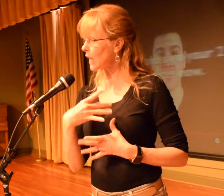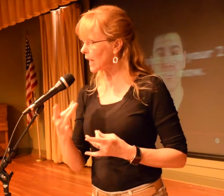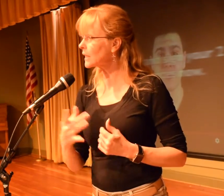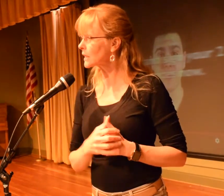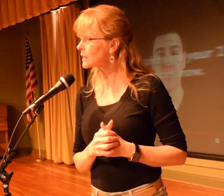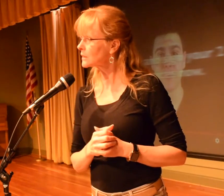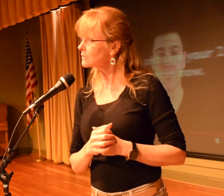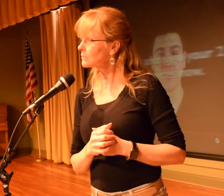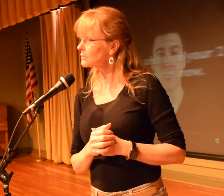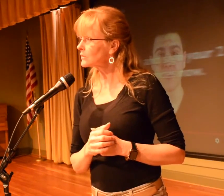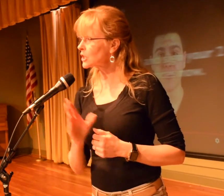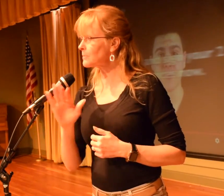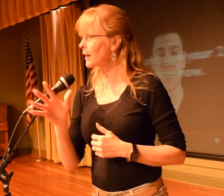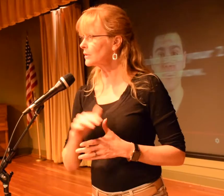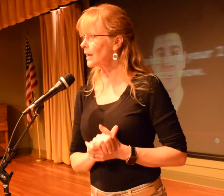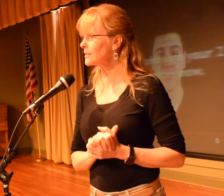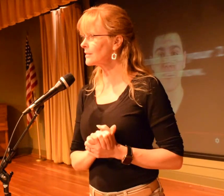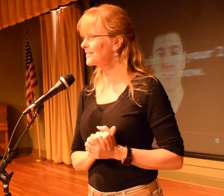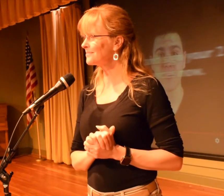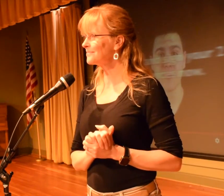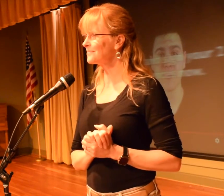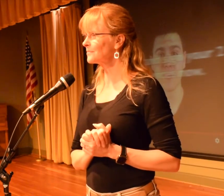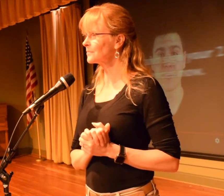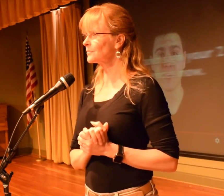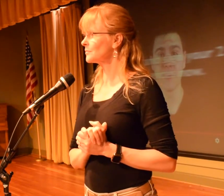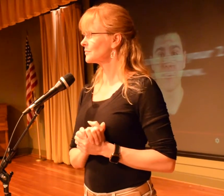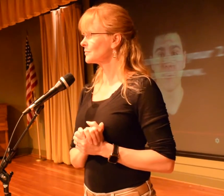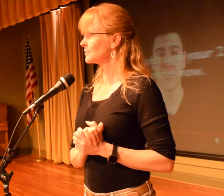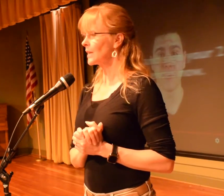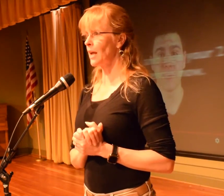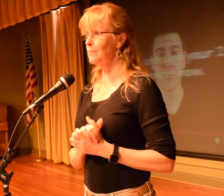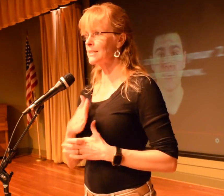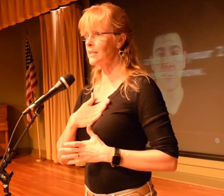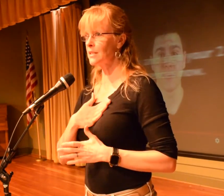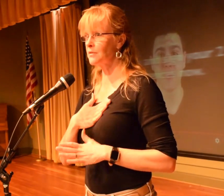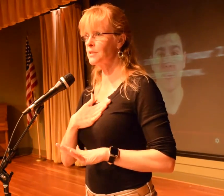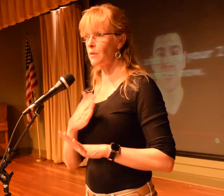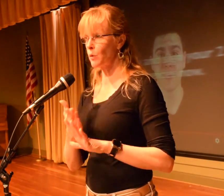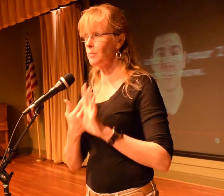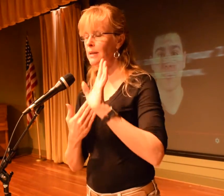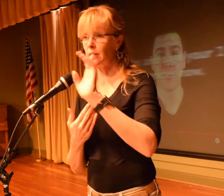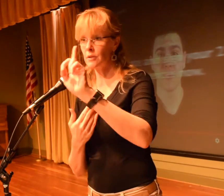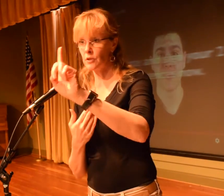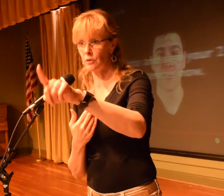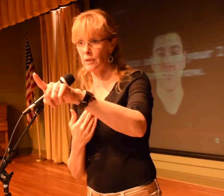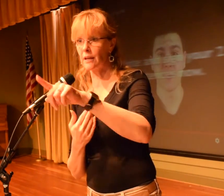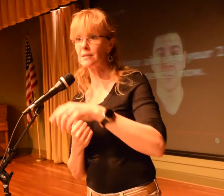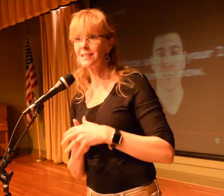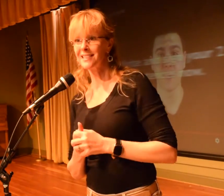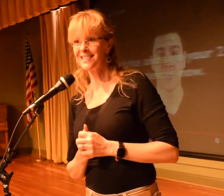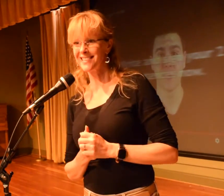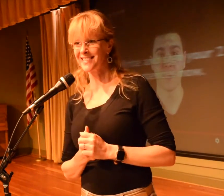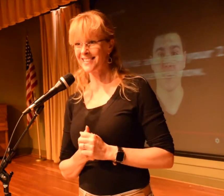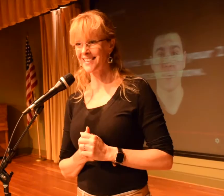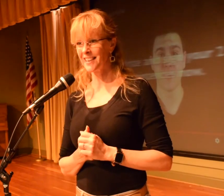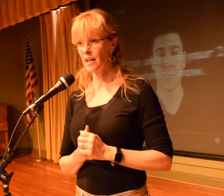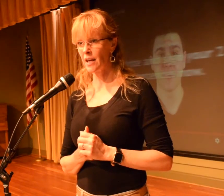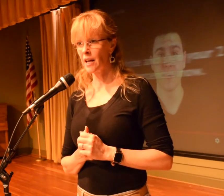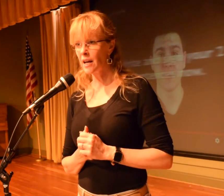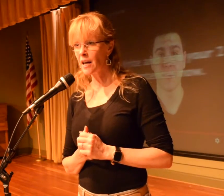like? Just spell it. Yes. And possessives will be soon. Yes. How do you sign brother or